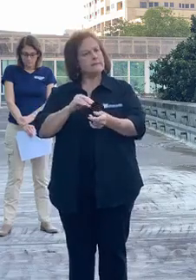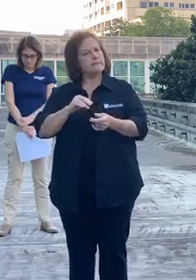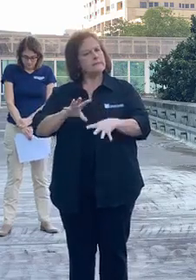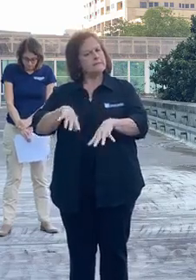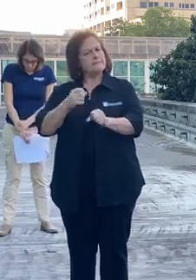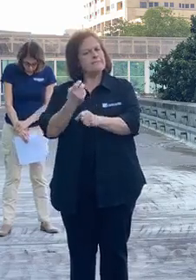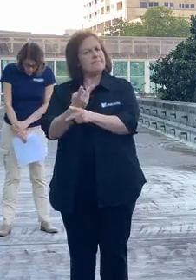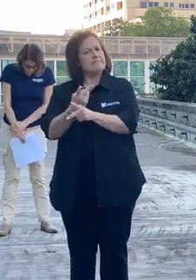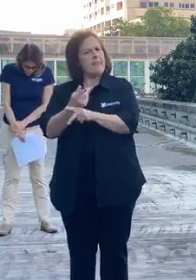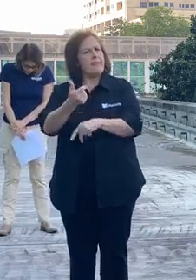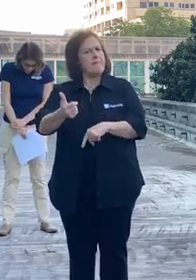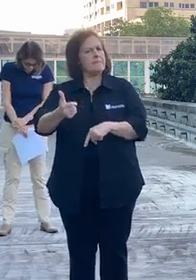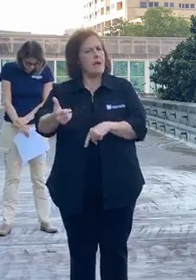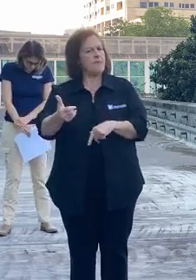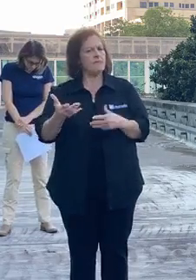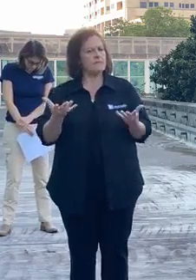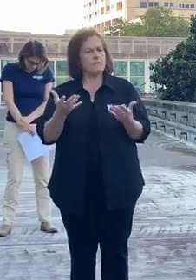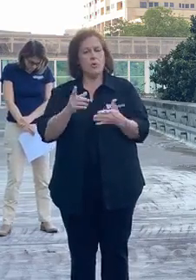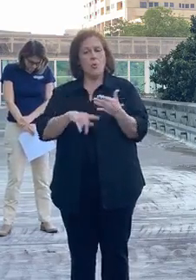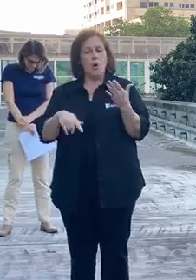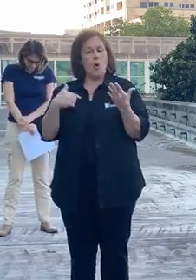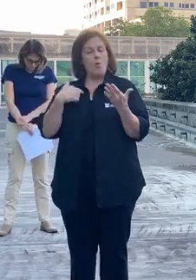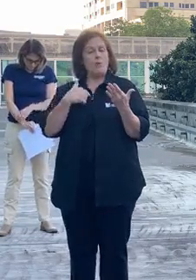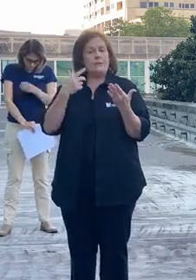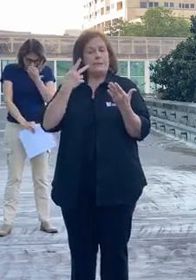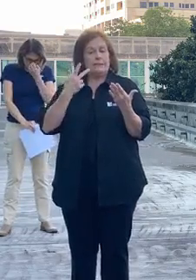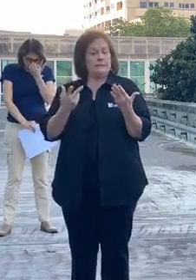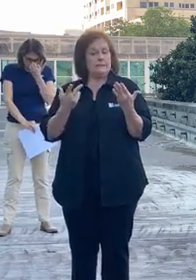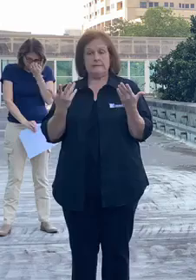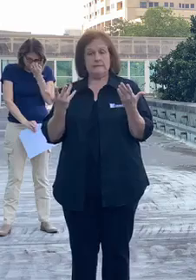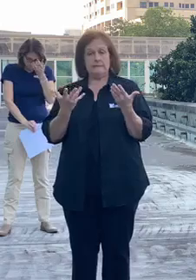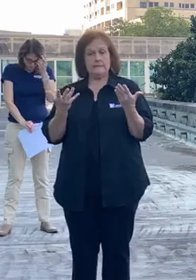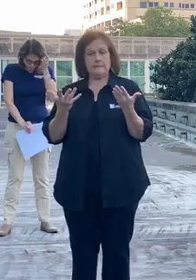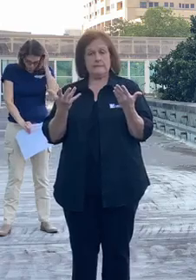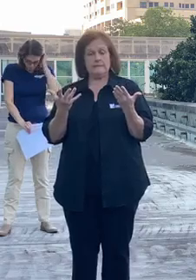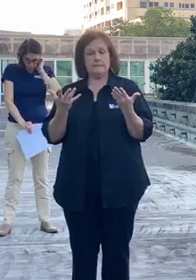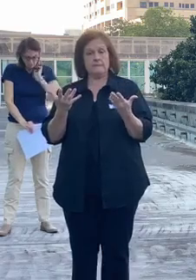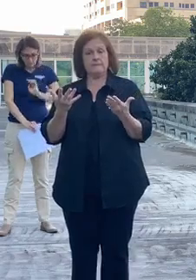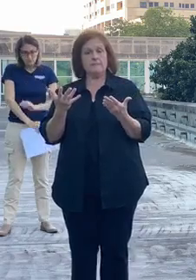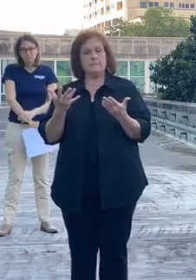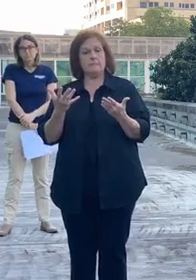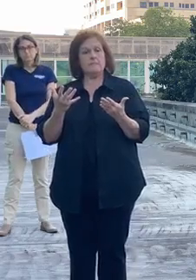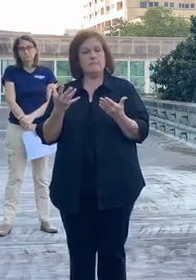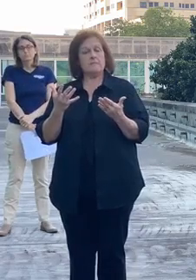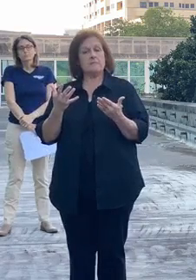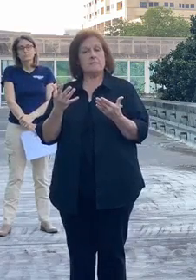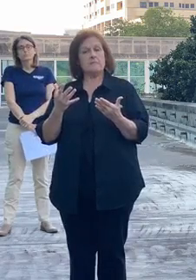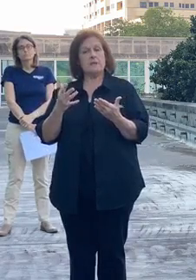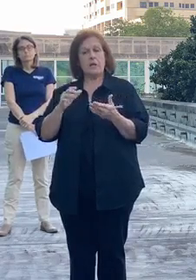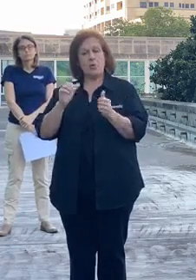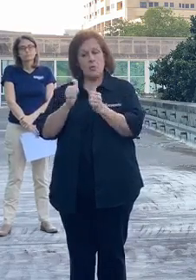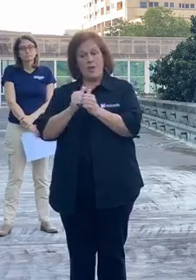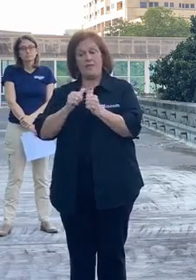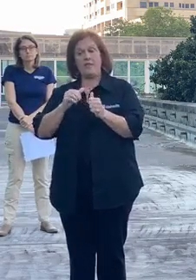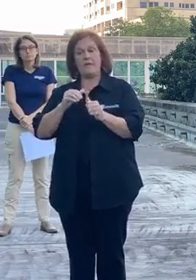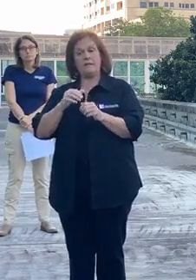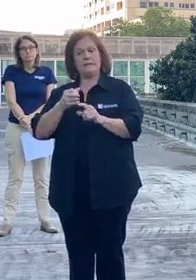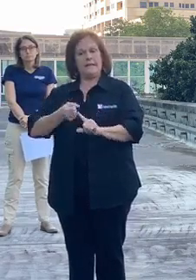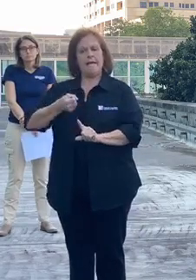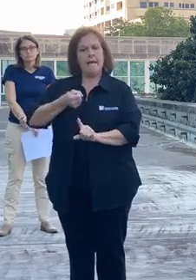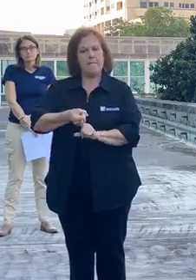also that they deserve. But what we're witnessing are all of these things in terms of the intersecting and the